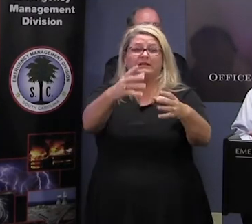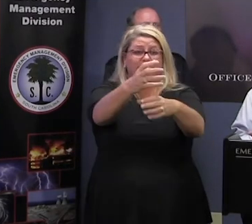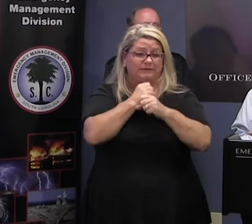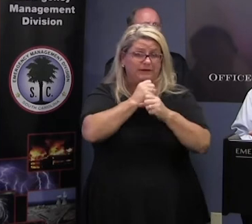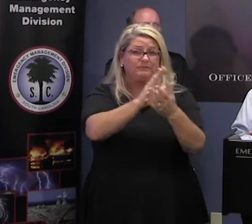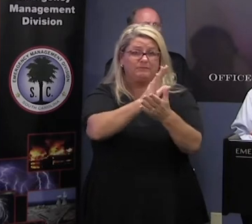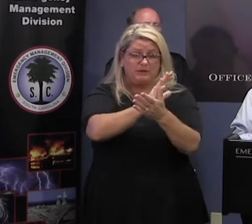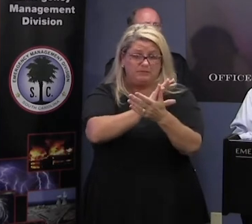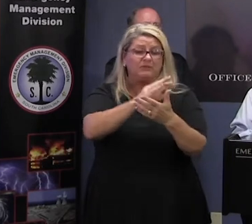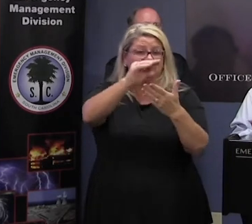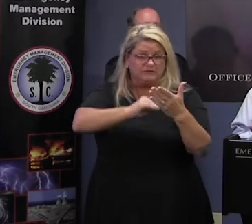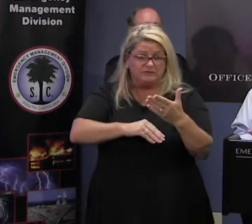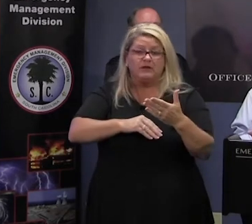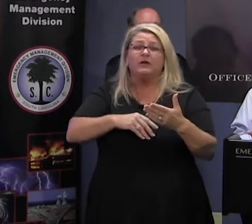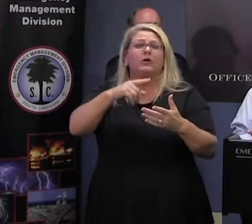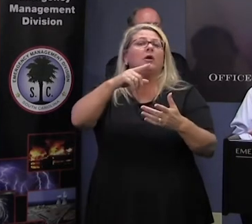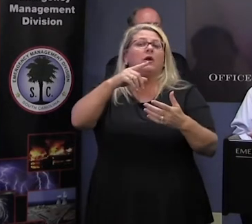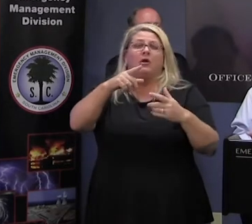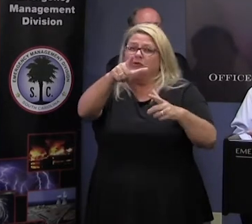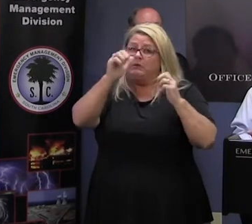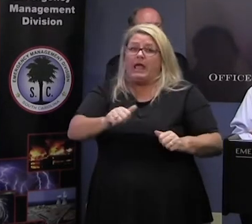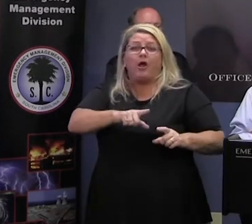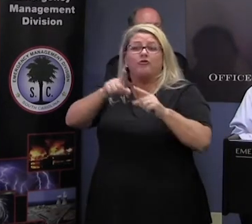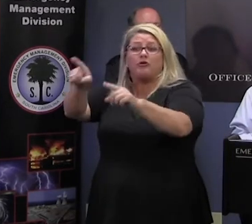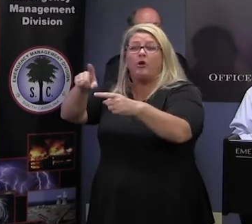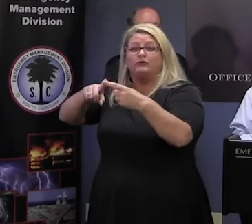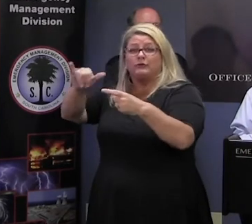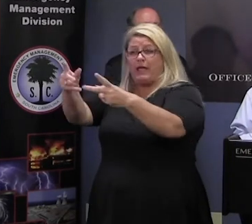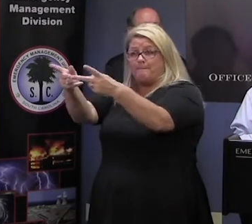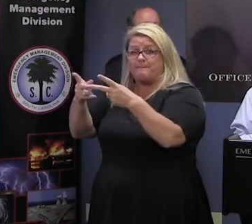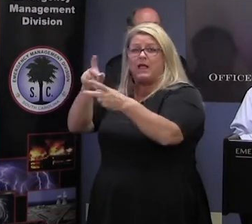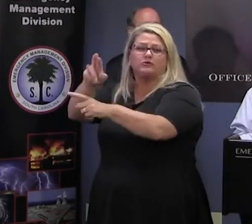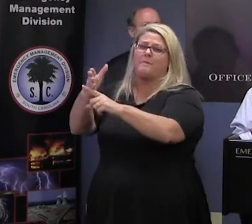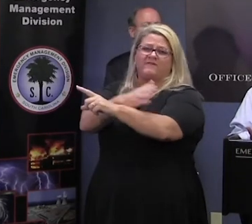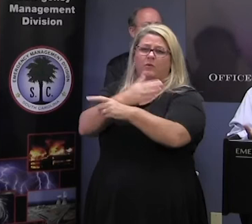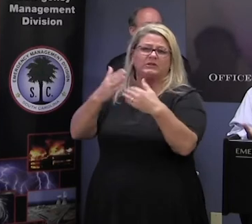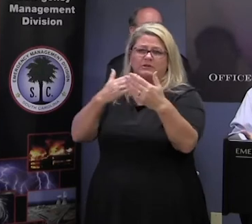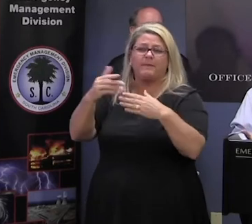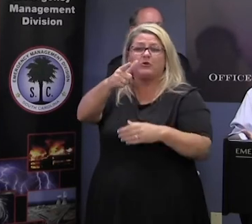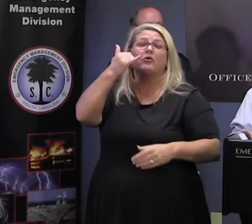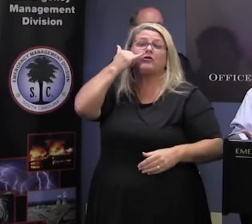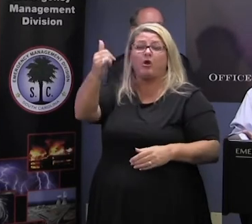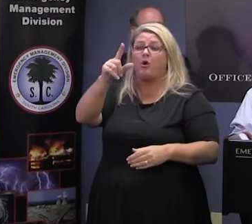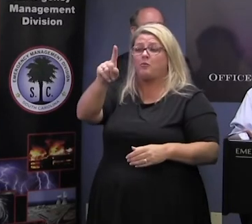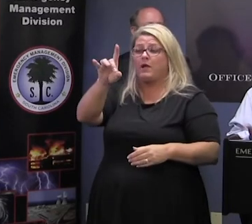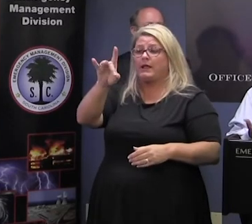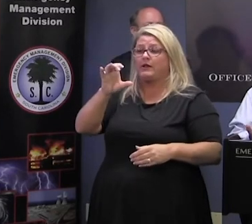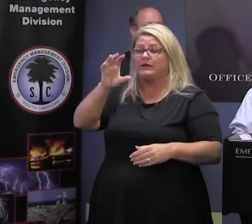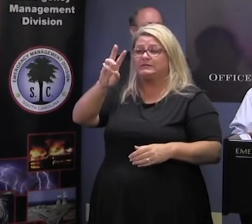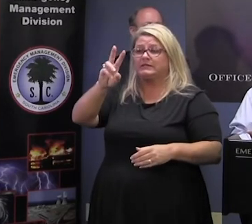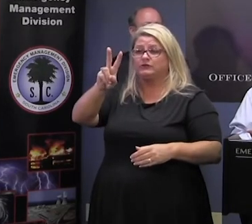that disaster recovery center, but they can go anytime when it's open. They can also call that 1-800-621-FEMA number anytime